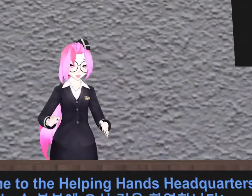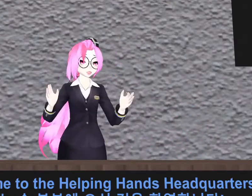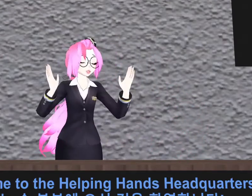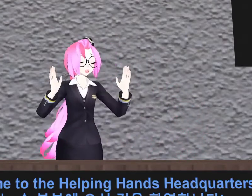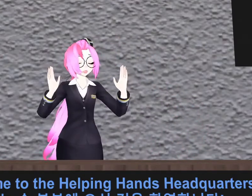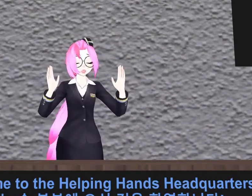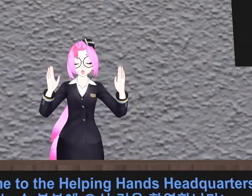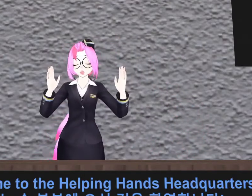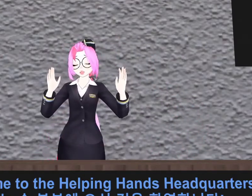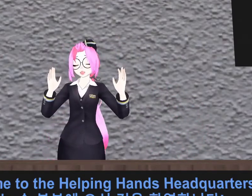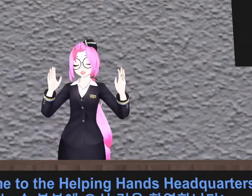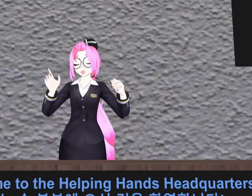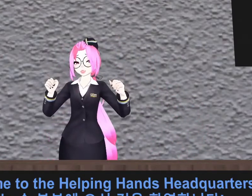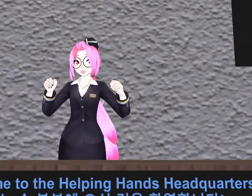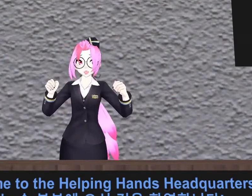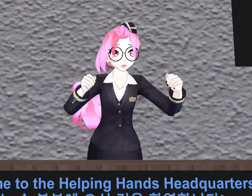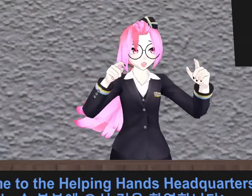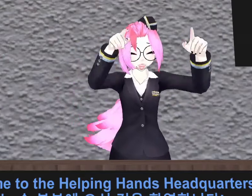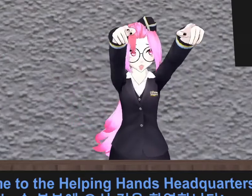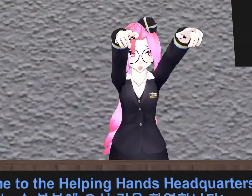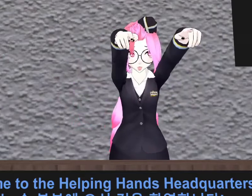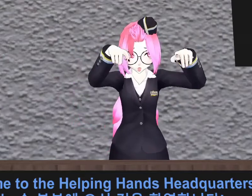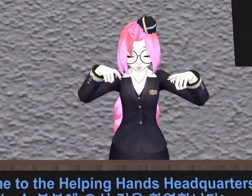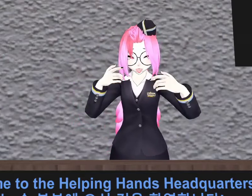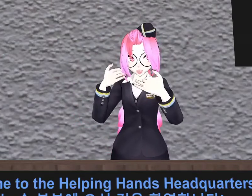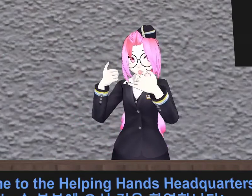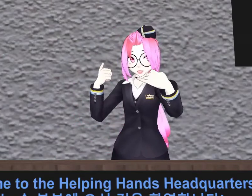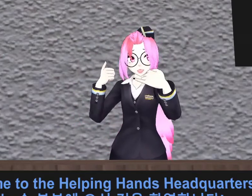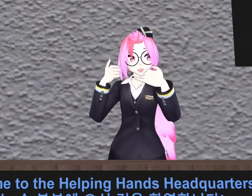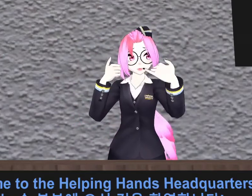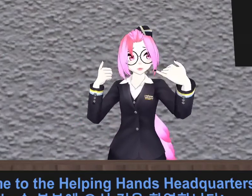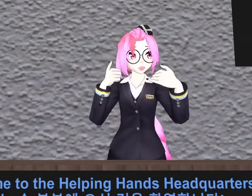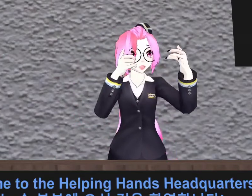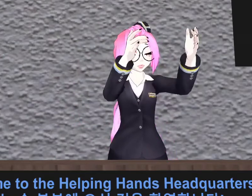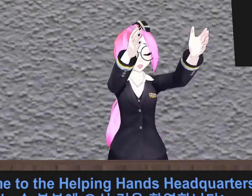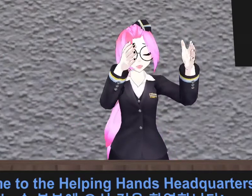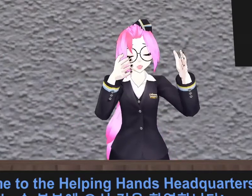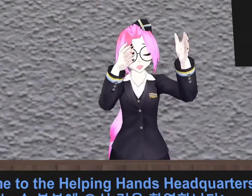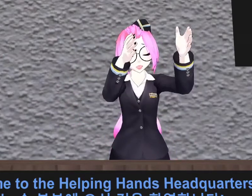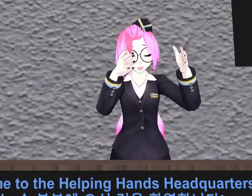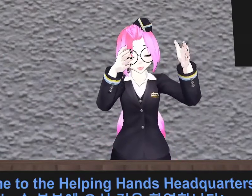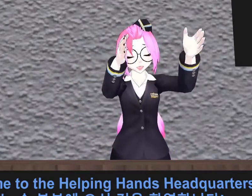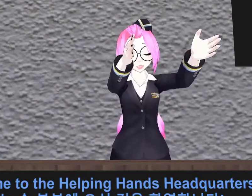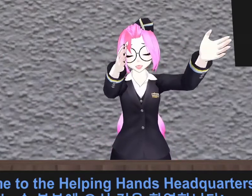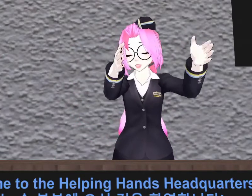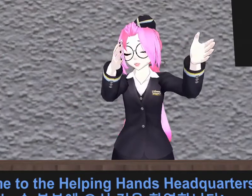14. Okay, so I'm gonna group you guys up randomly. Make a nice, beautiful, some sort of group in the